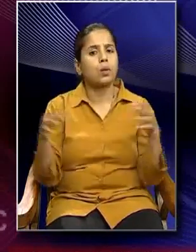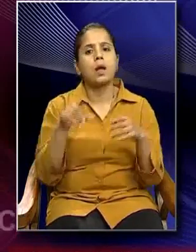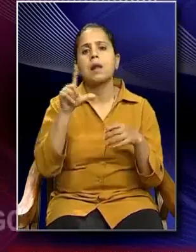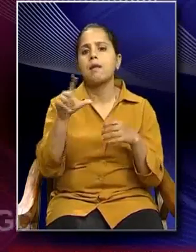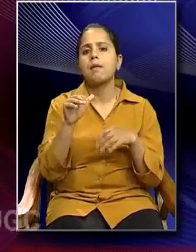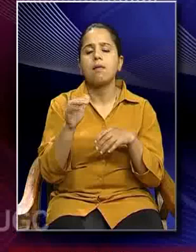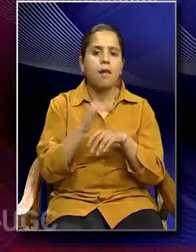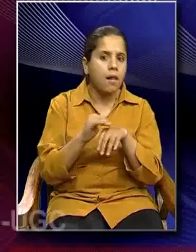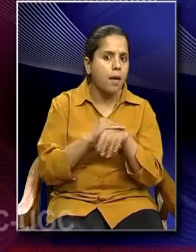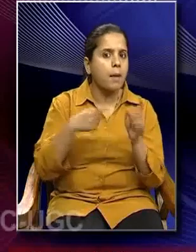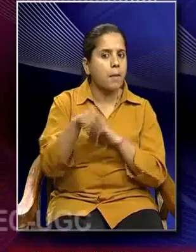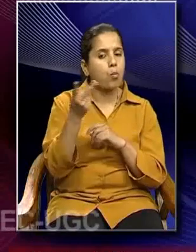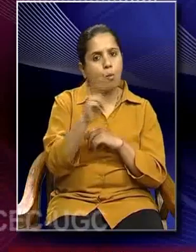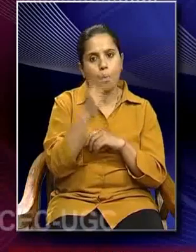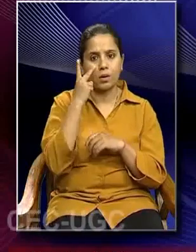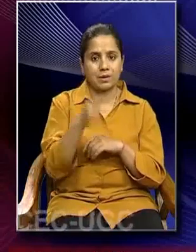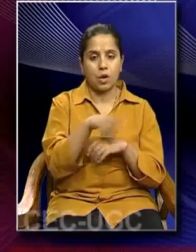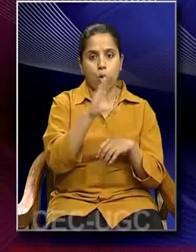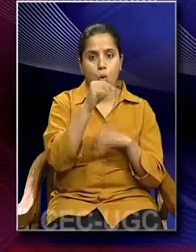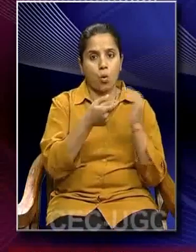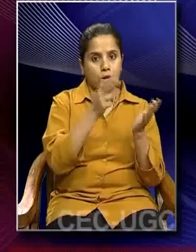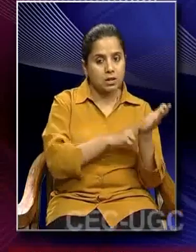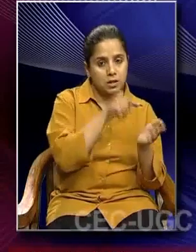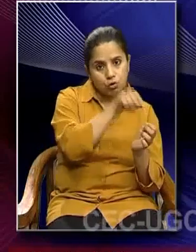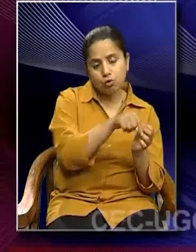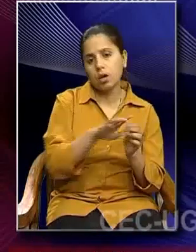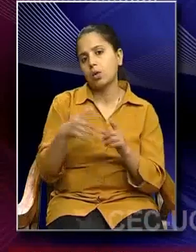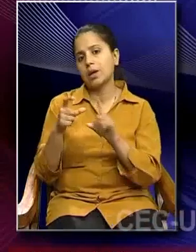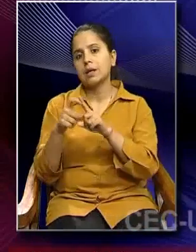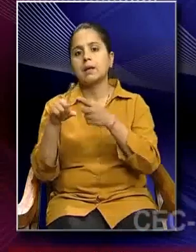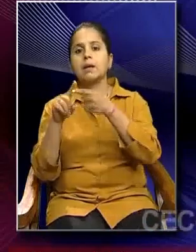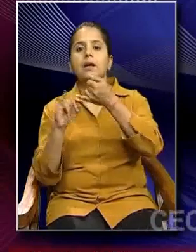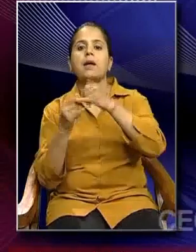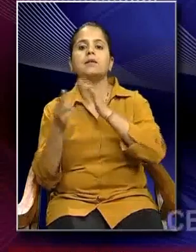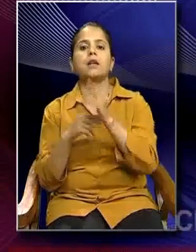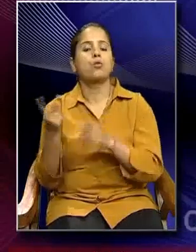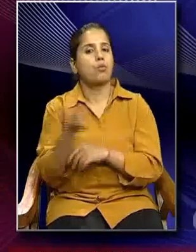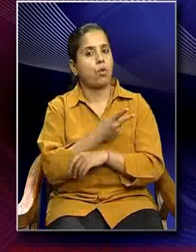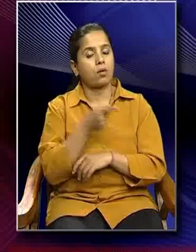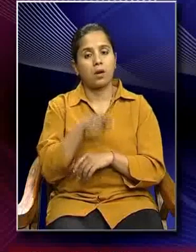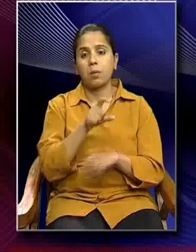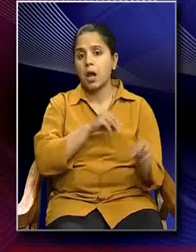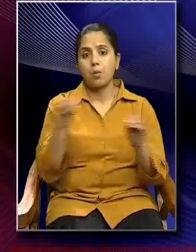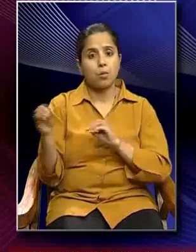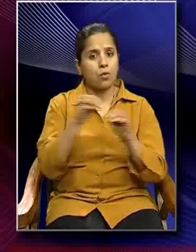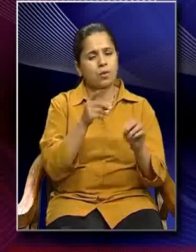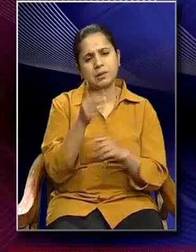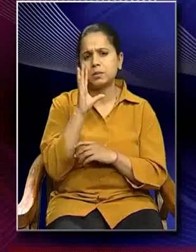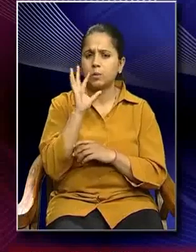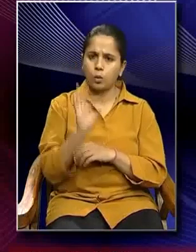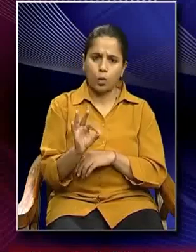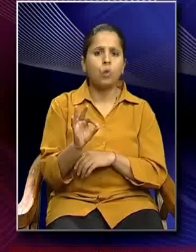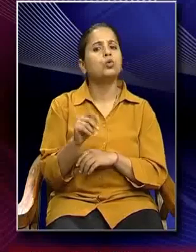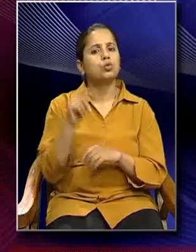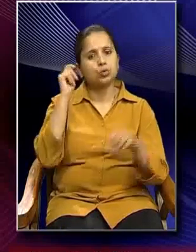force, both at the place of origin and at the place of destination. So therefore, migration has an important role to